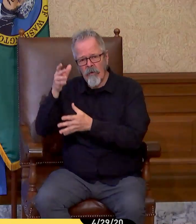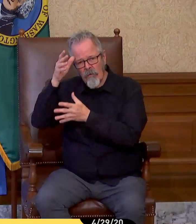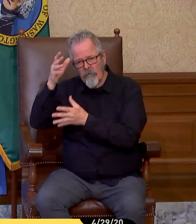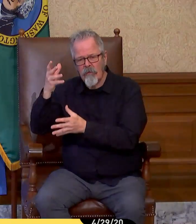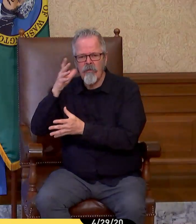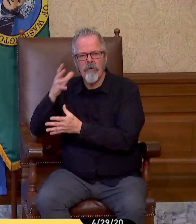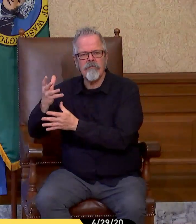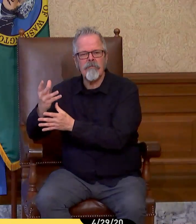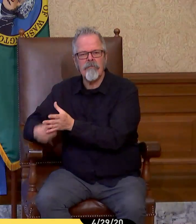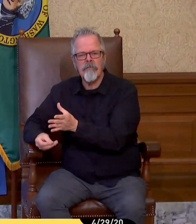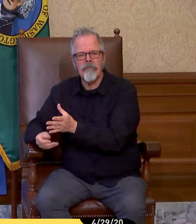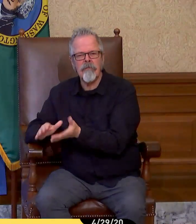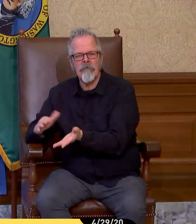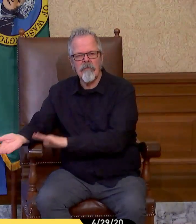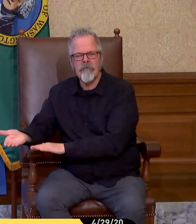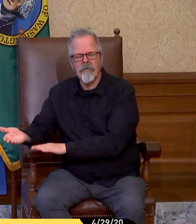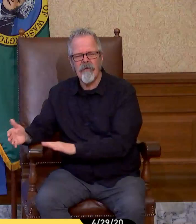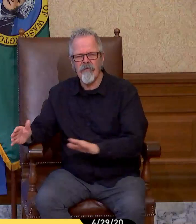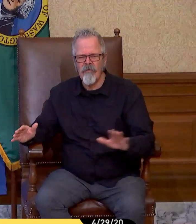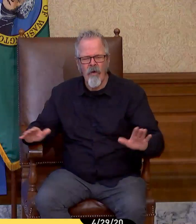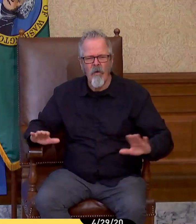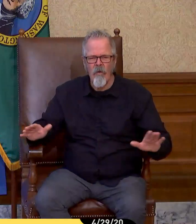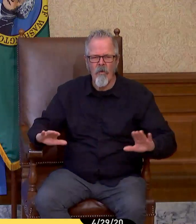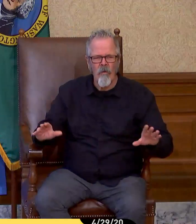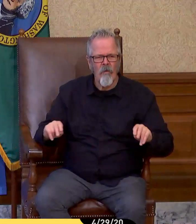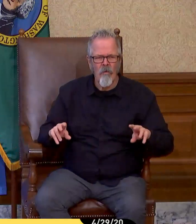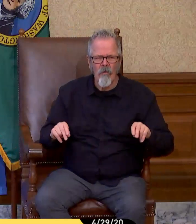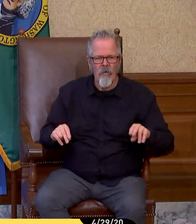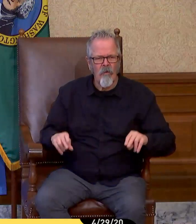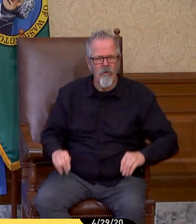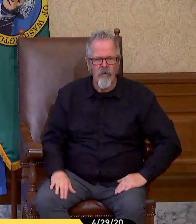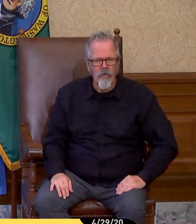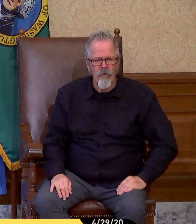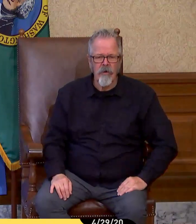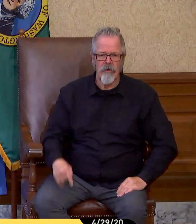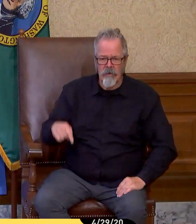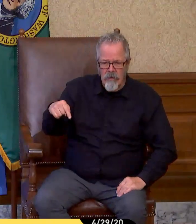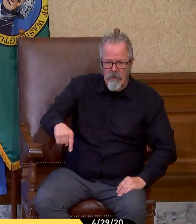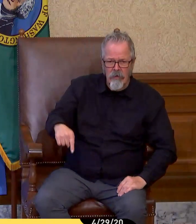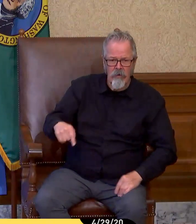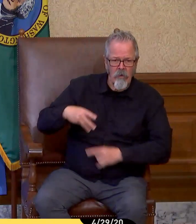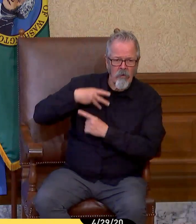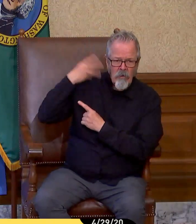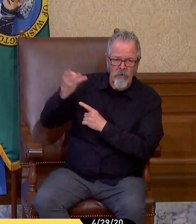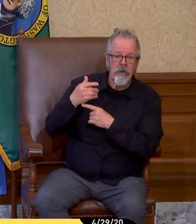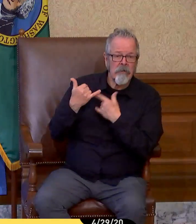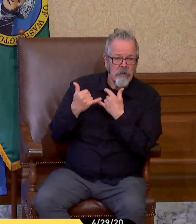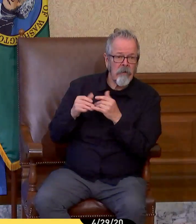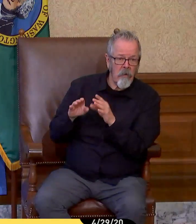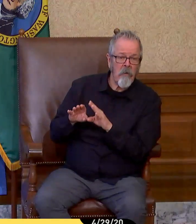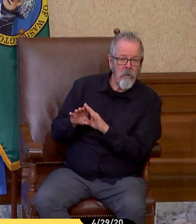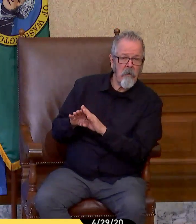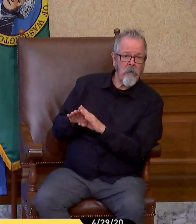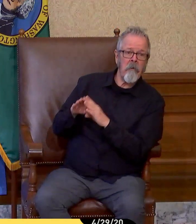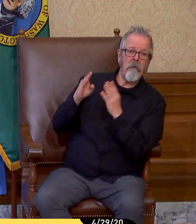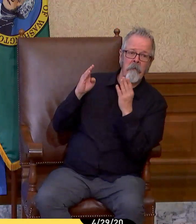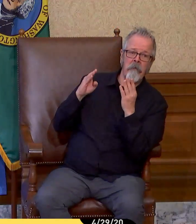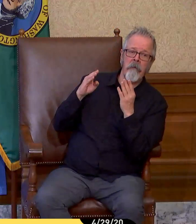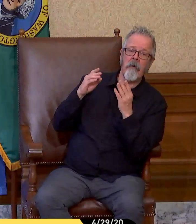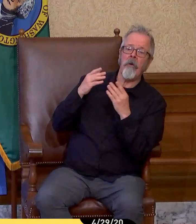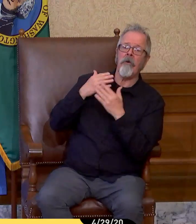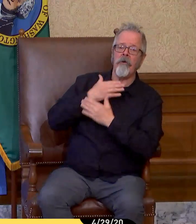outdoor recreation under the belief that Washingtonians are going to be responsible, and we need to